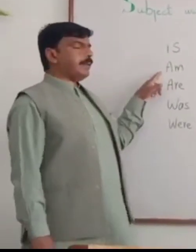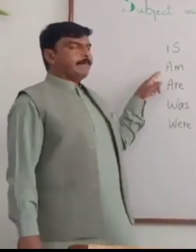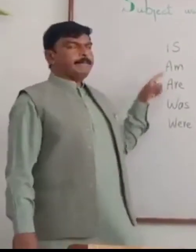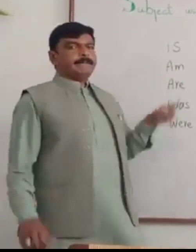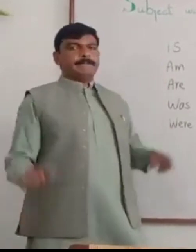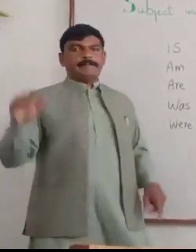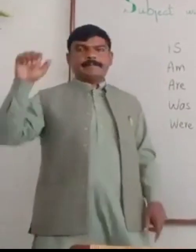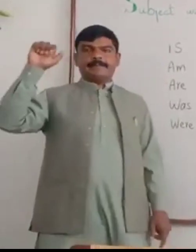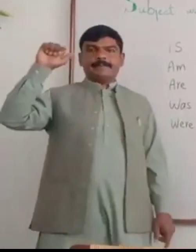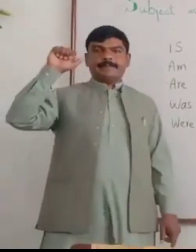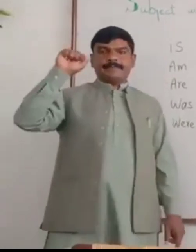am